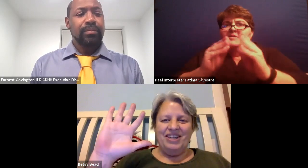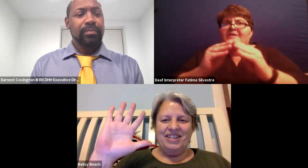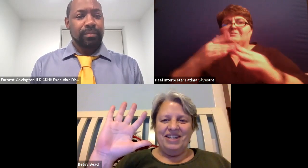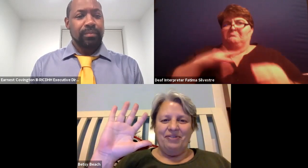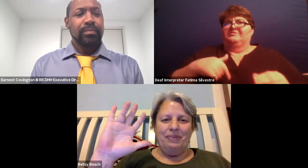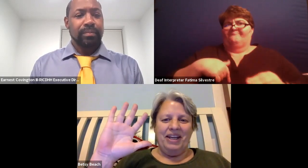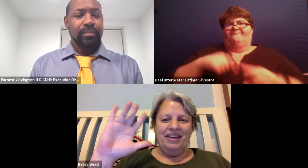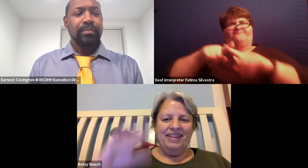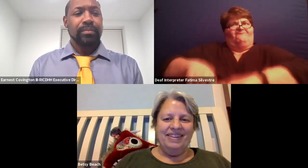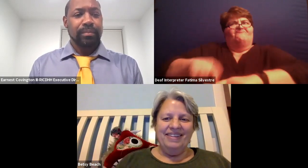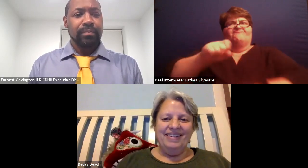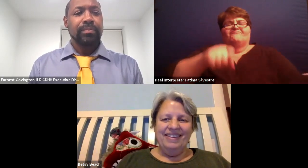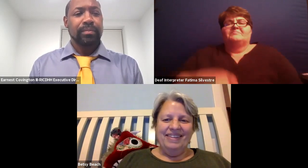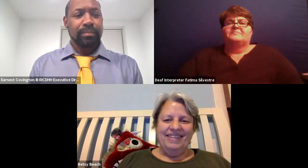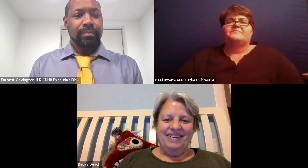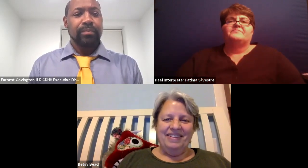Good to see everybody.